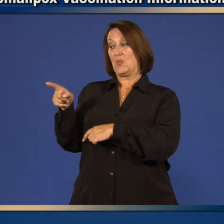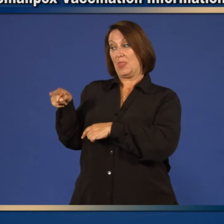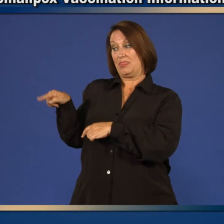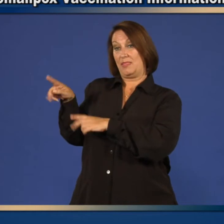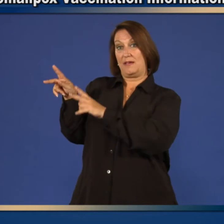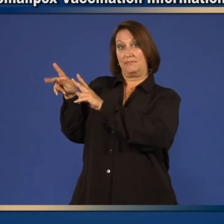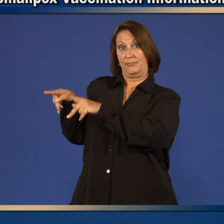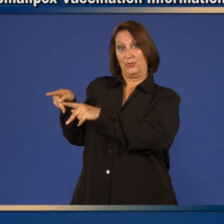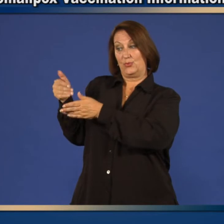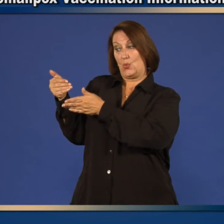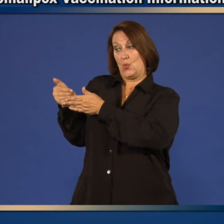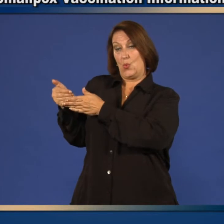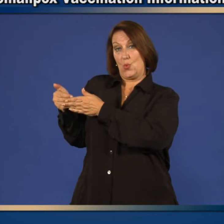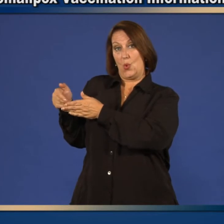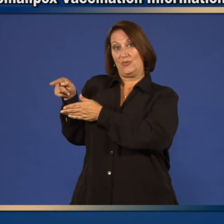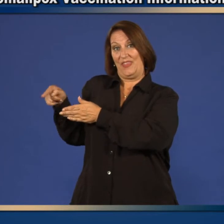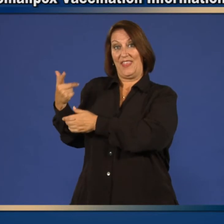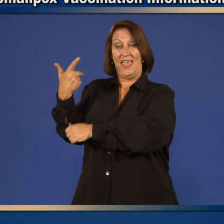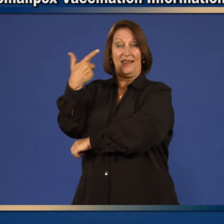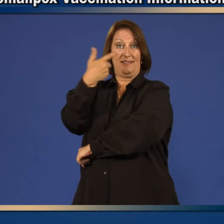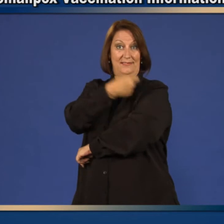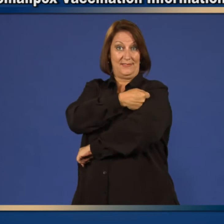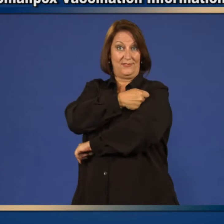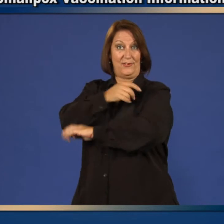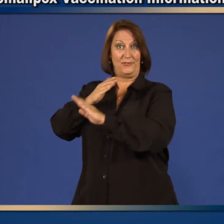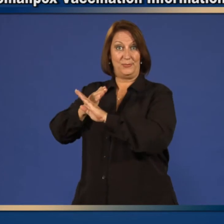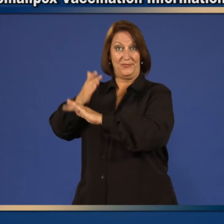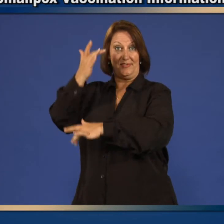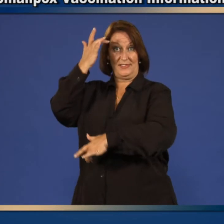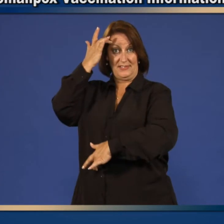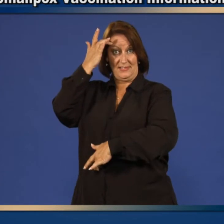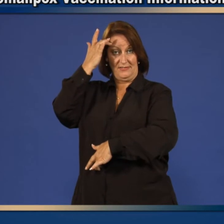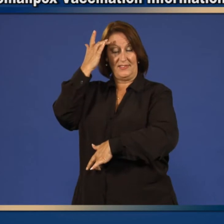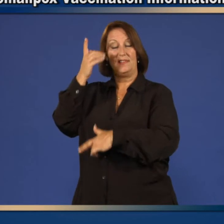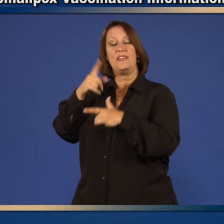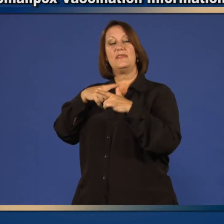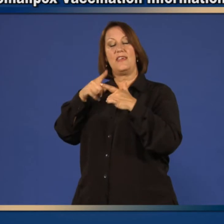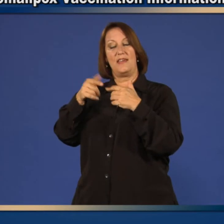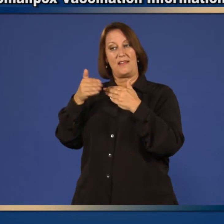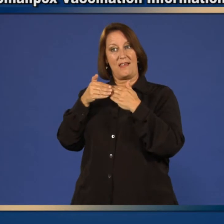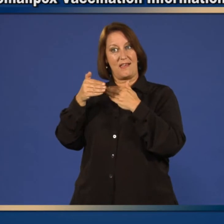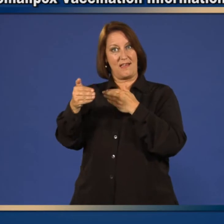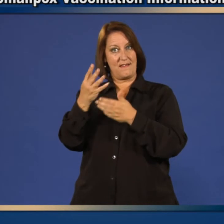close contact with a vaccinated person before becoming pregnant.